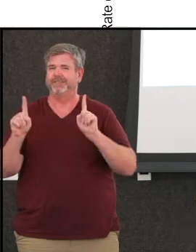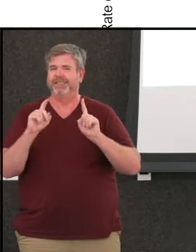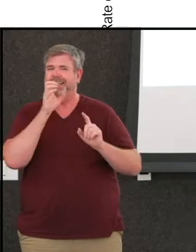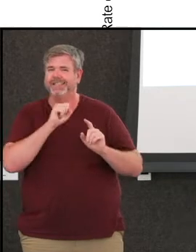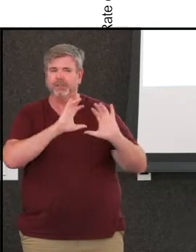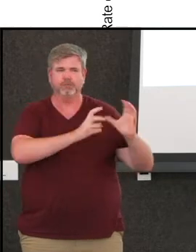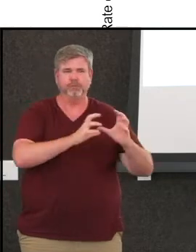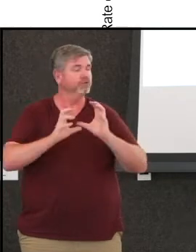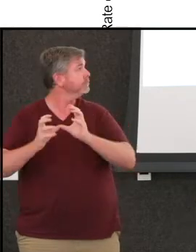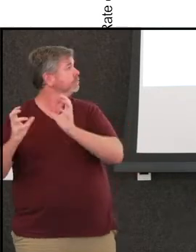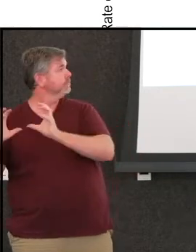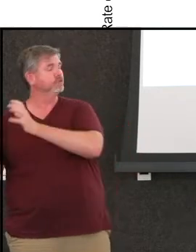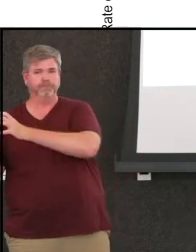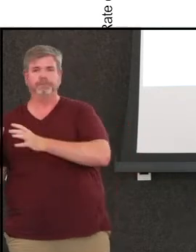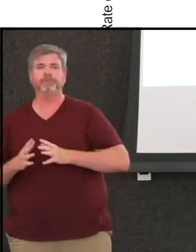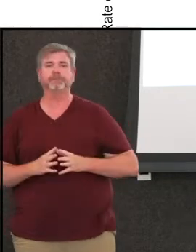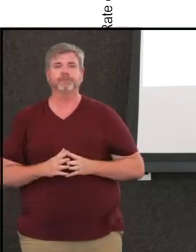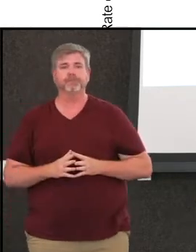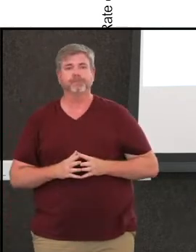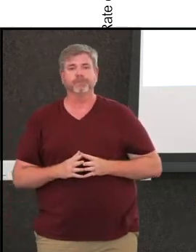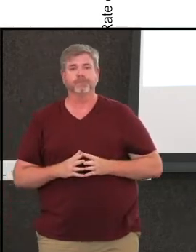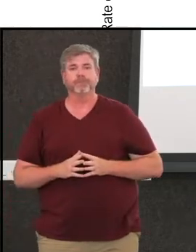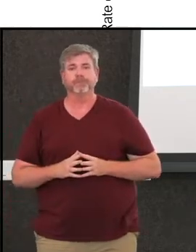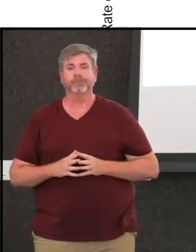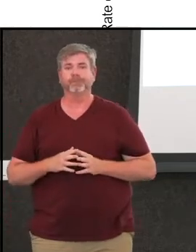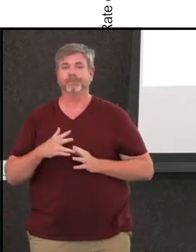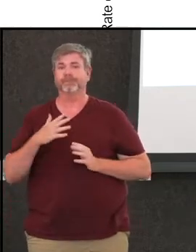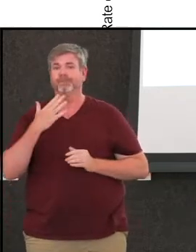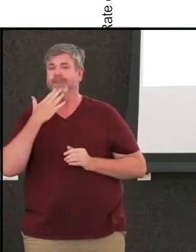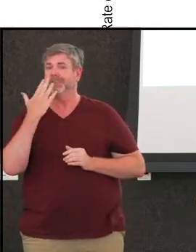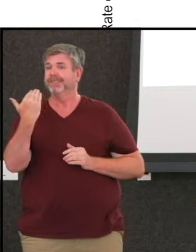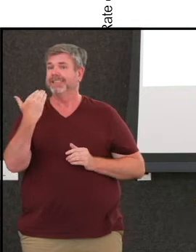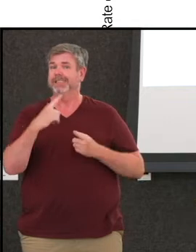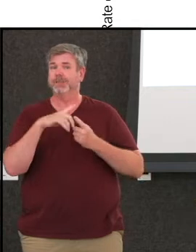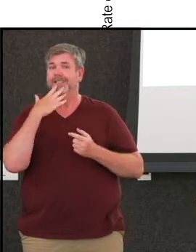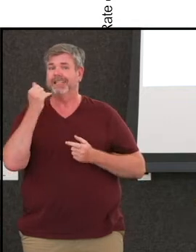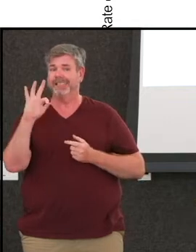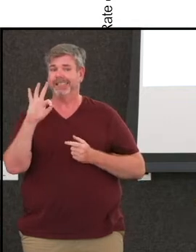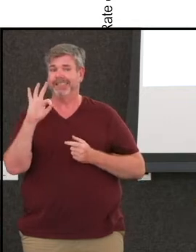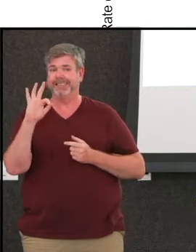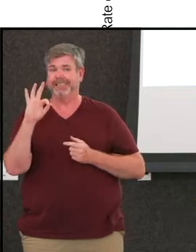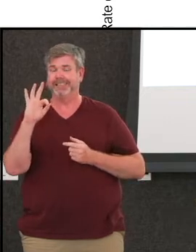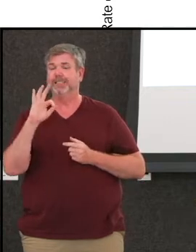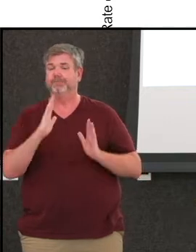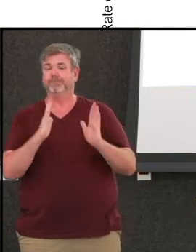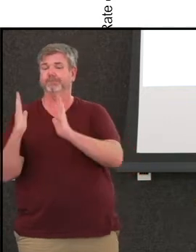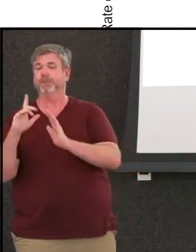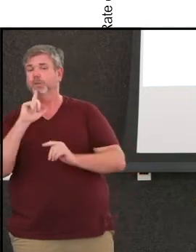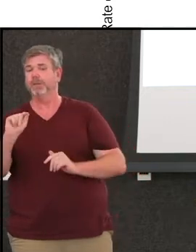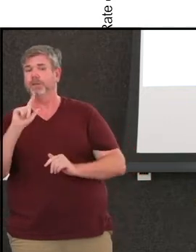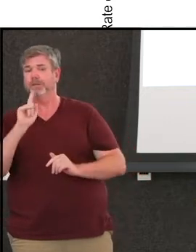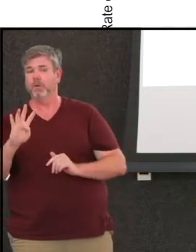ages 15 to 19, then follows by 20 to 24, and then 25 to 29, and